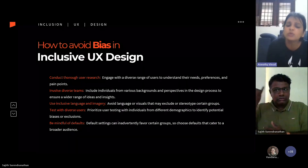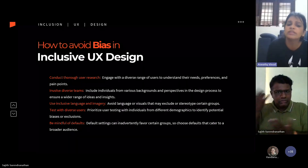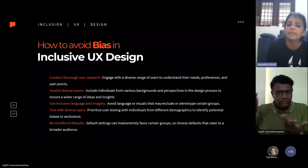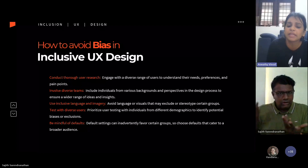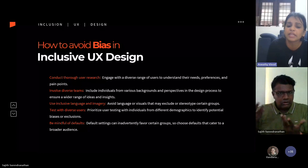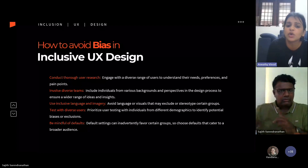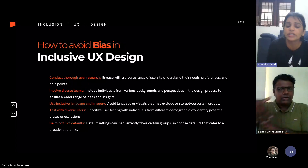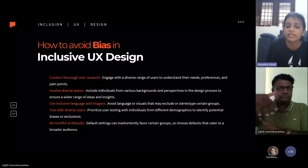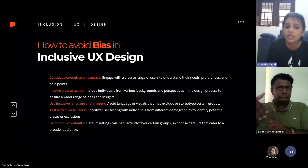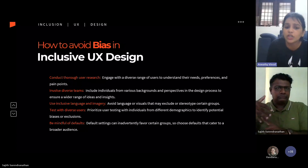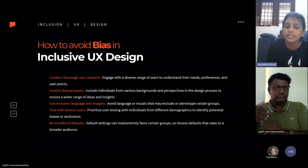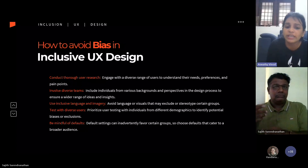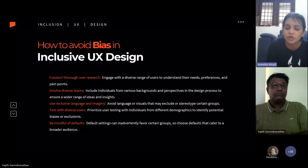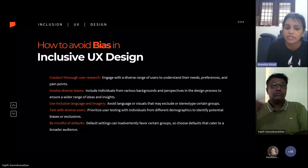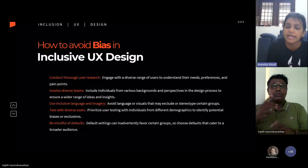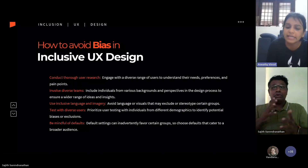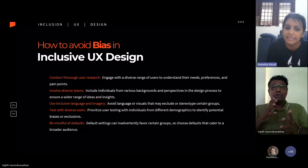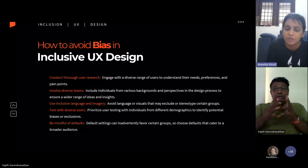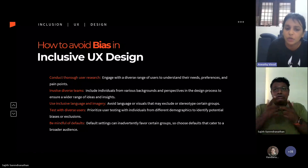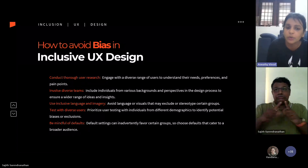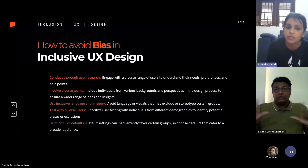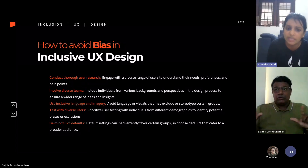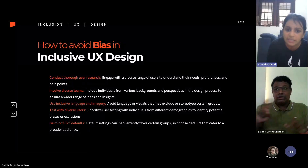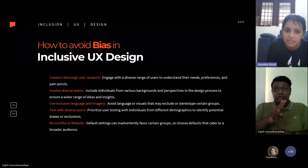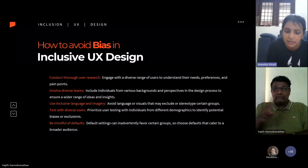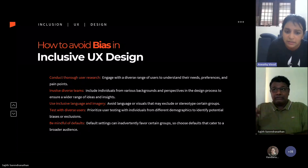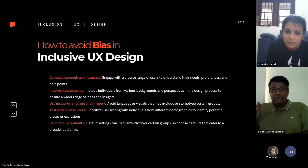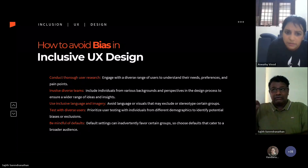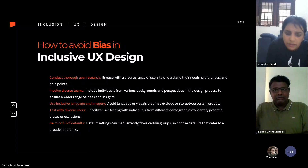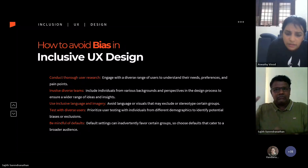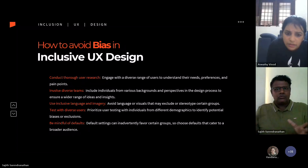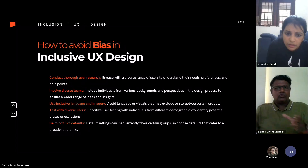and include them in your team, your design team, in your process.